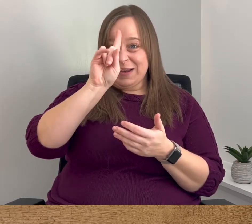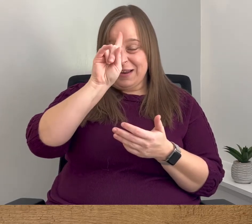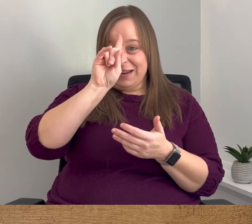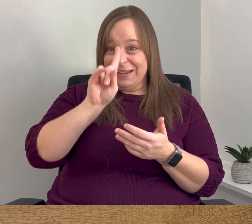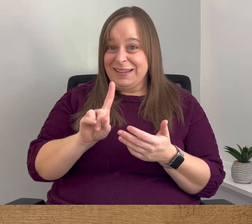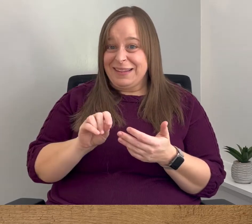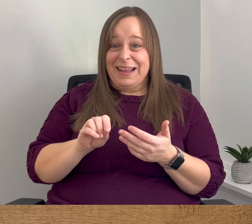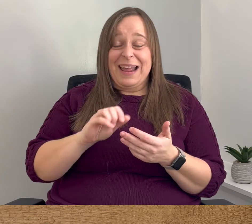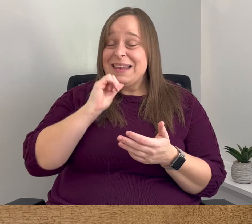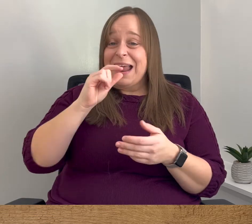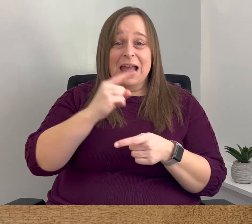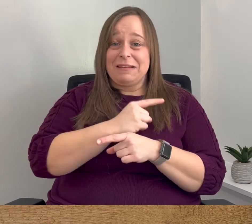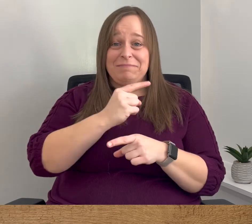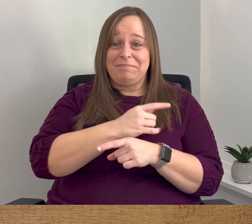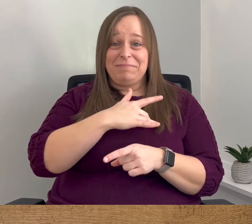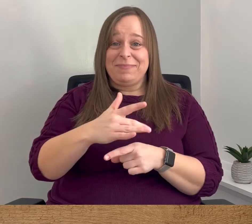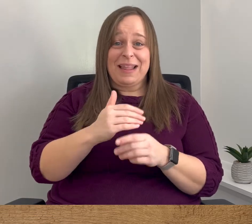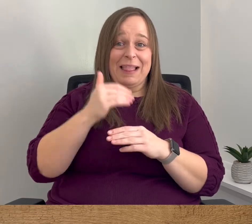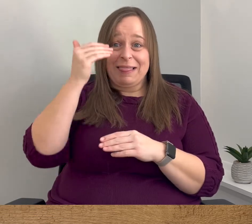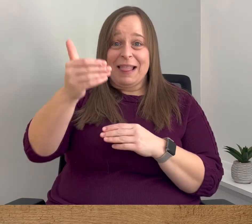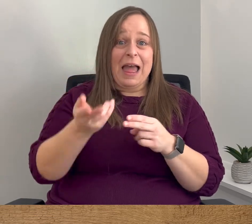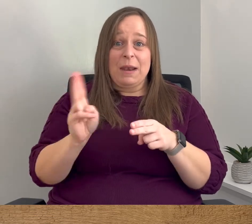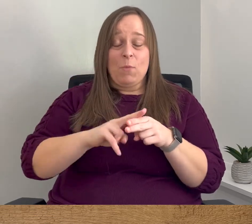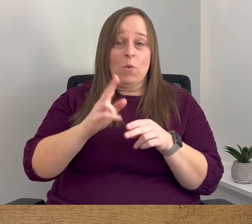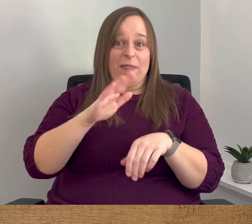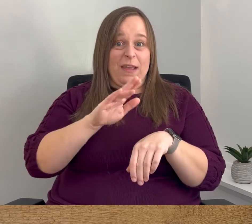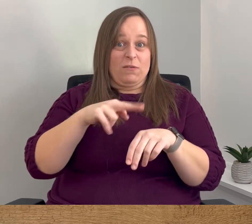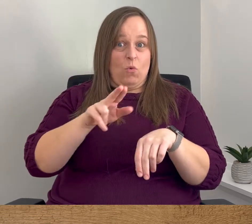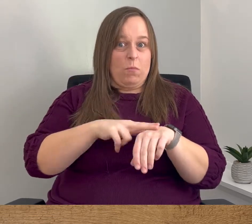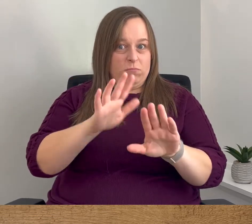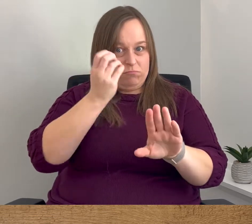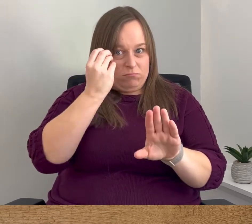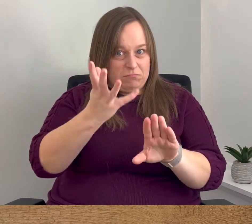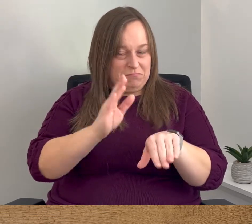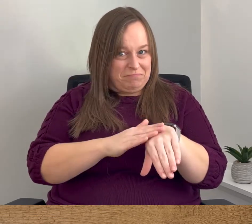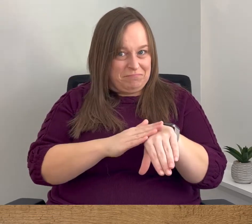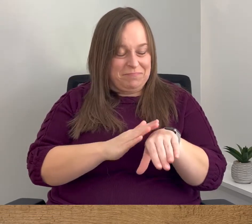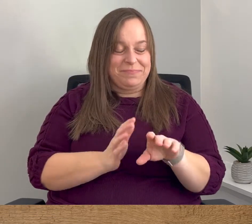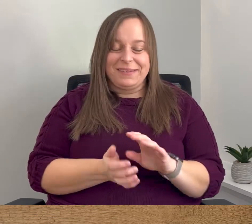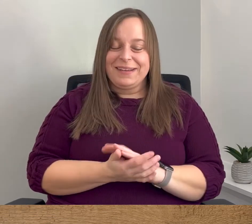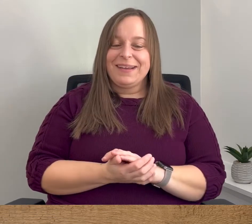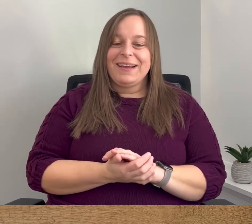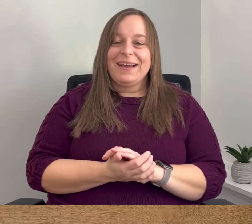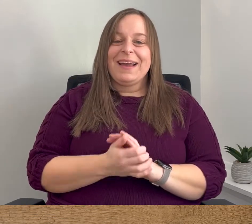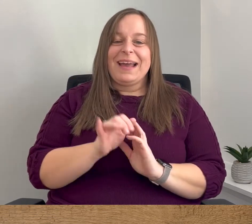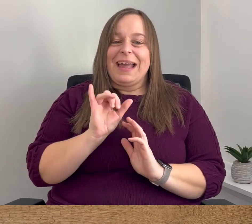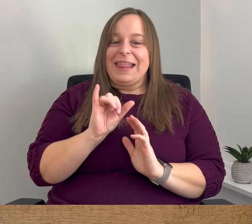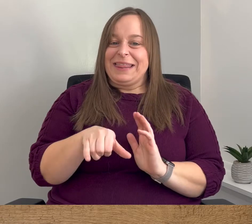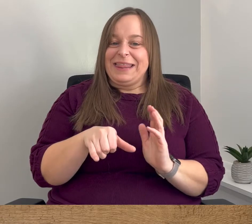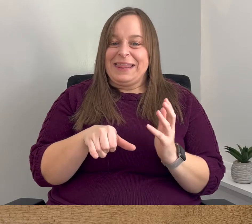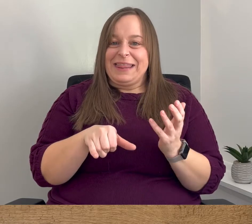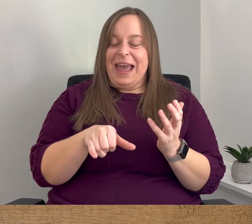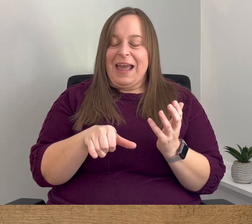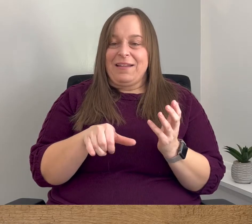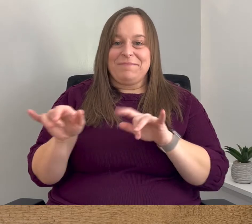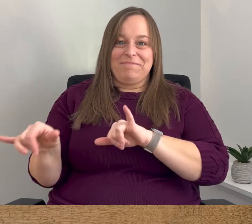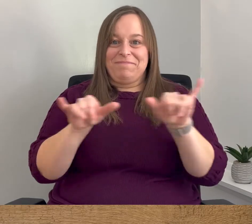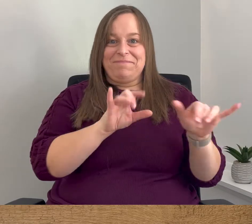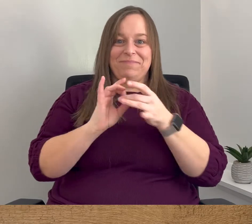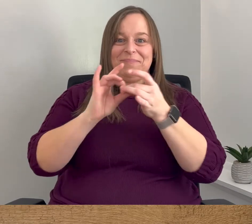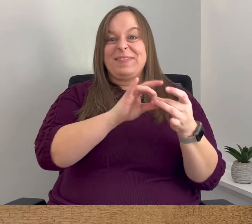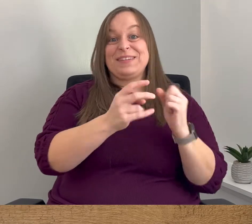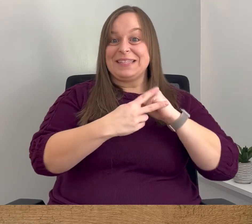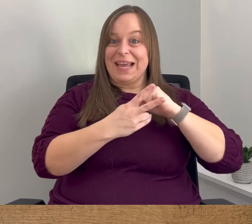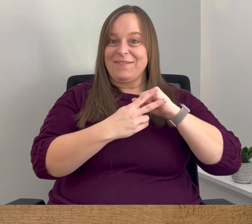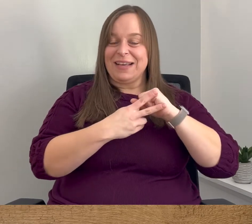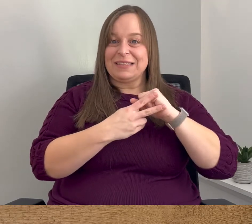$13,989.49. Like I said, this is not ordinary. This is a lot more than we normally get. And that